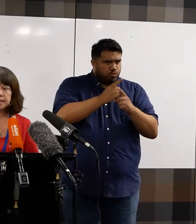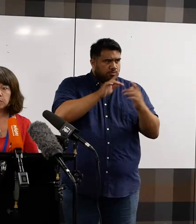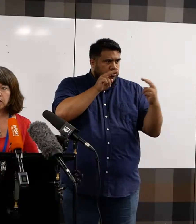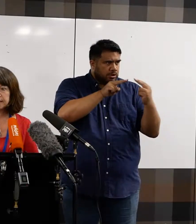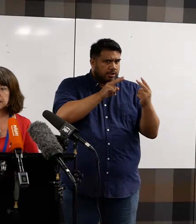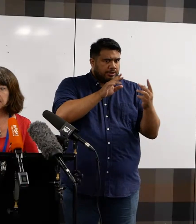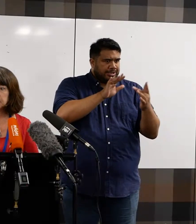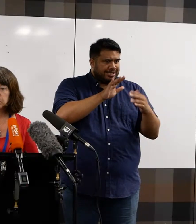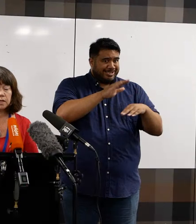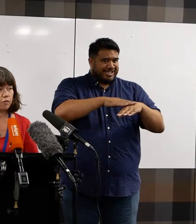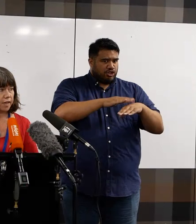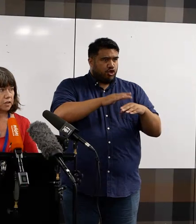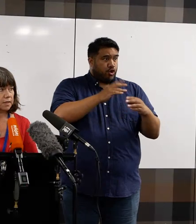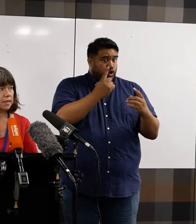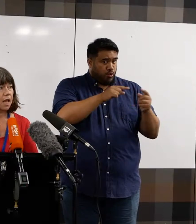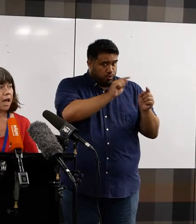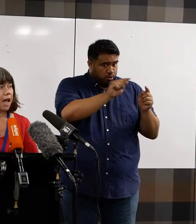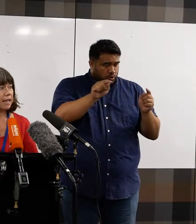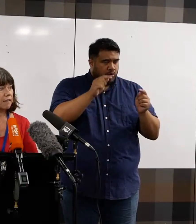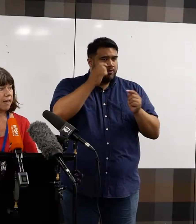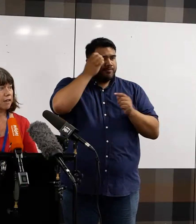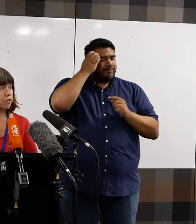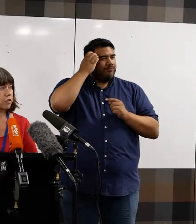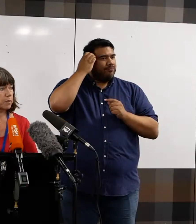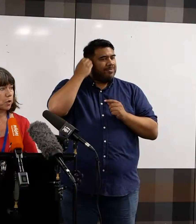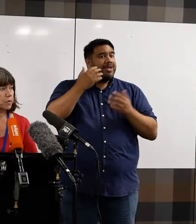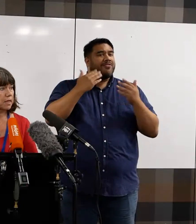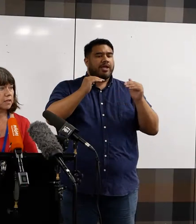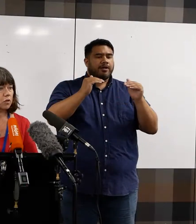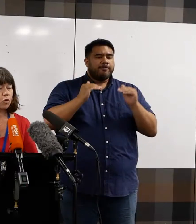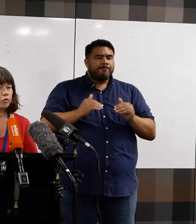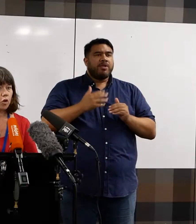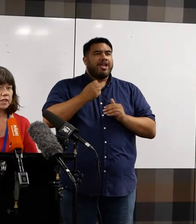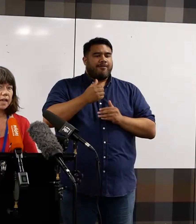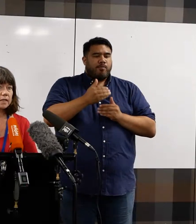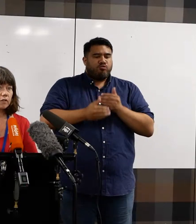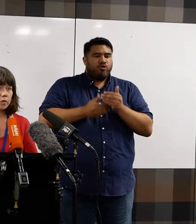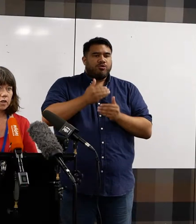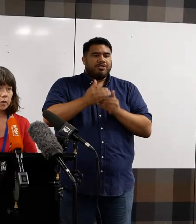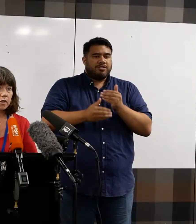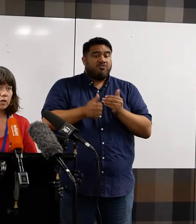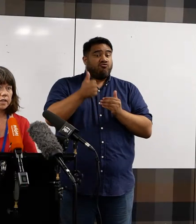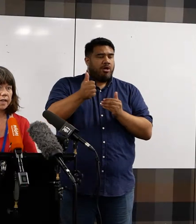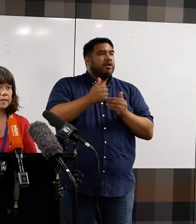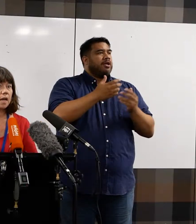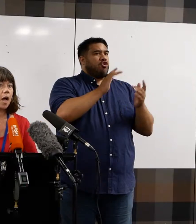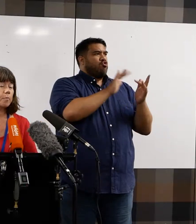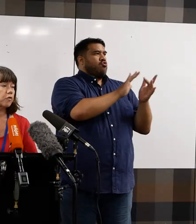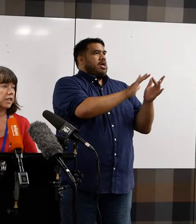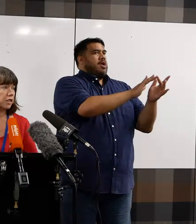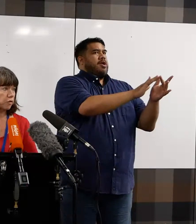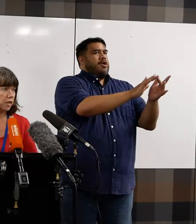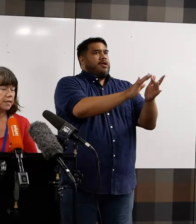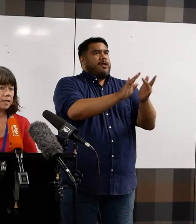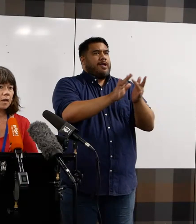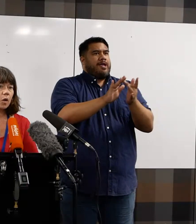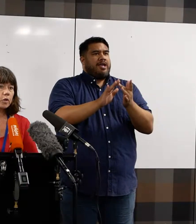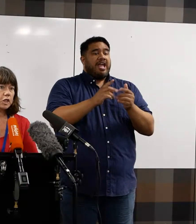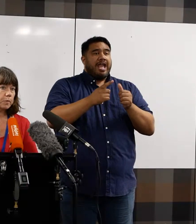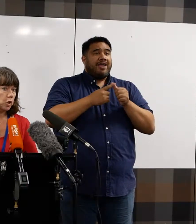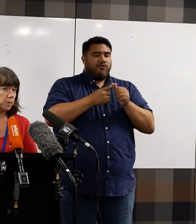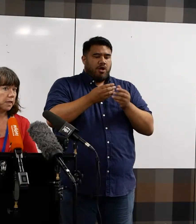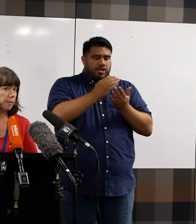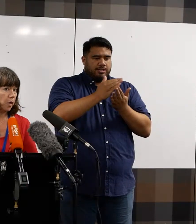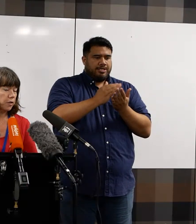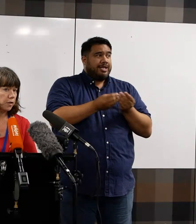the case whilst the case was infectious. And then there is a process of contacting those close contacts and providing advice,